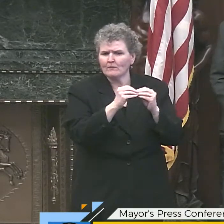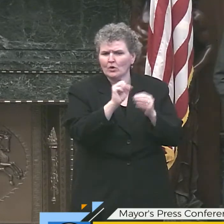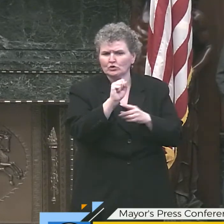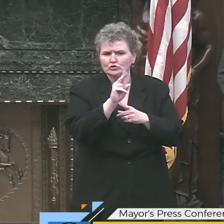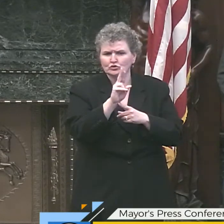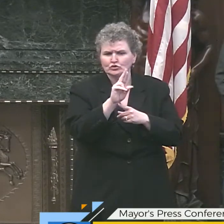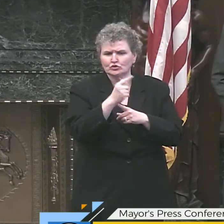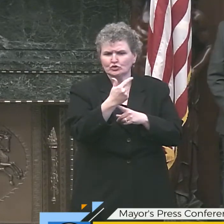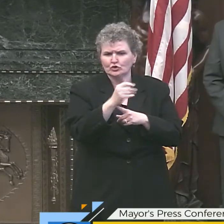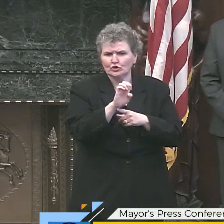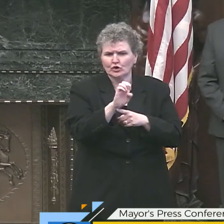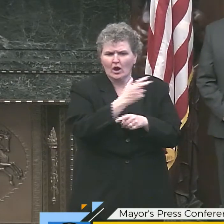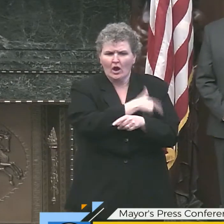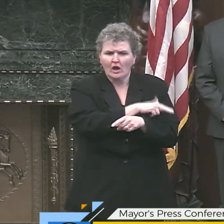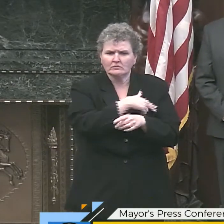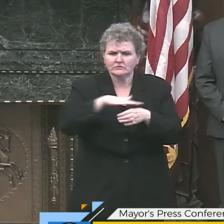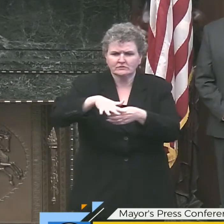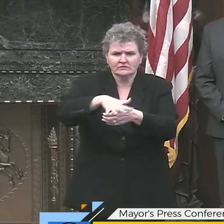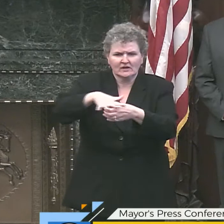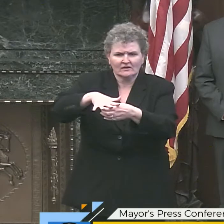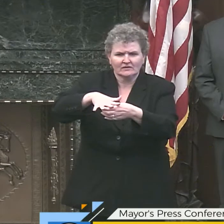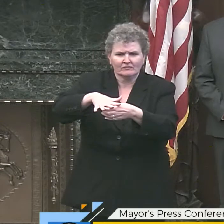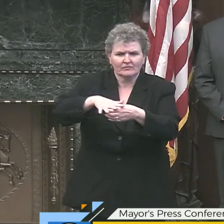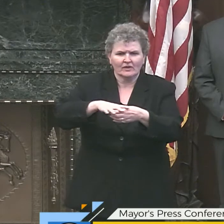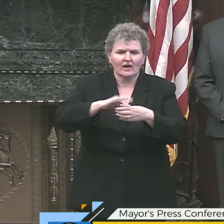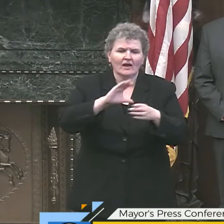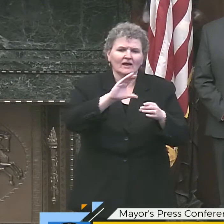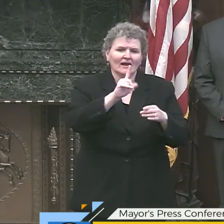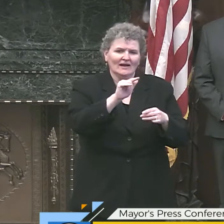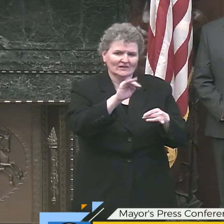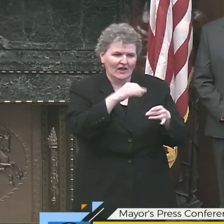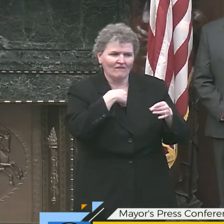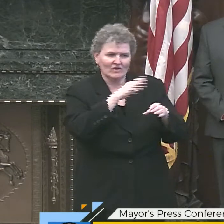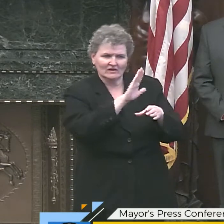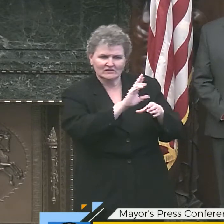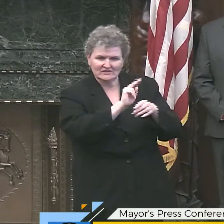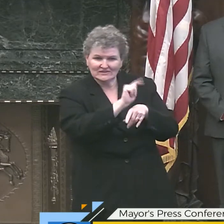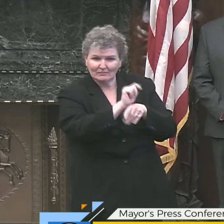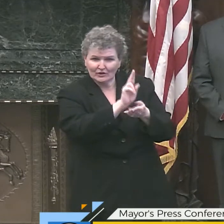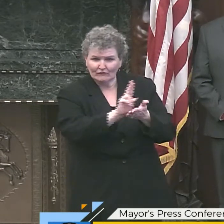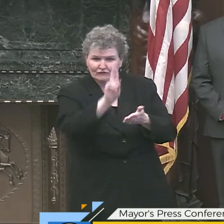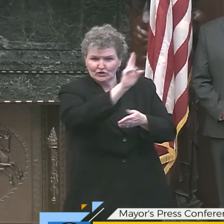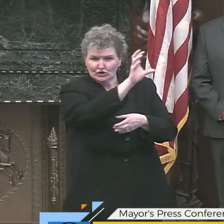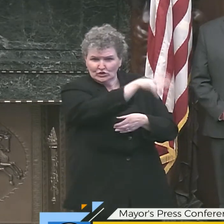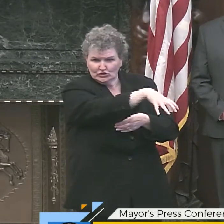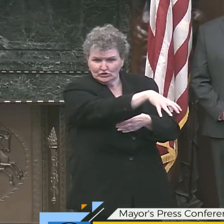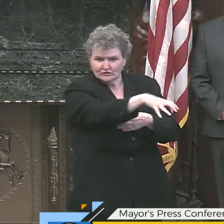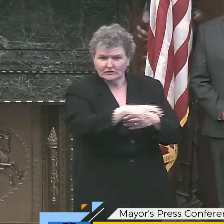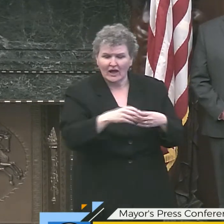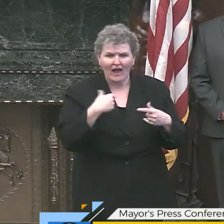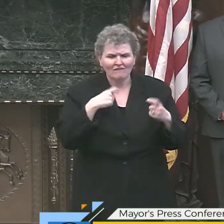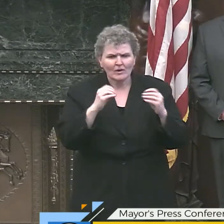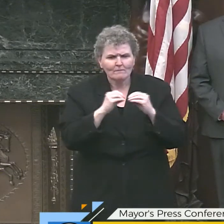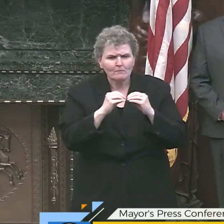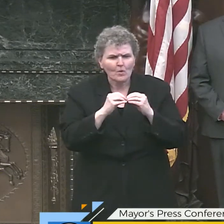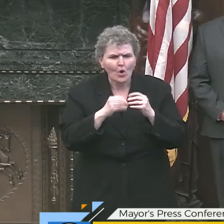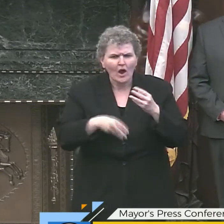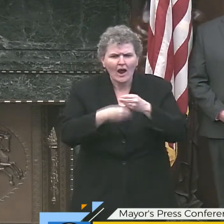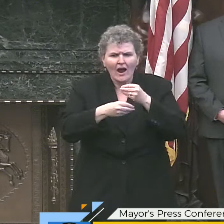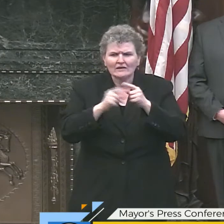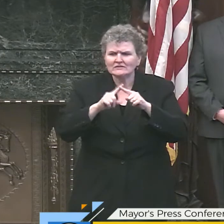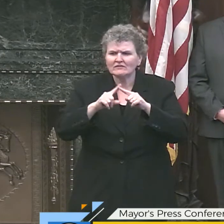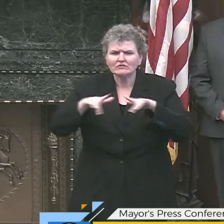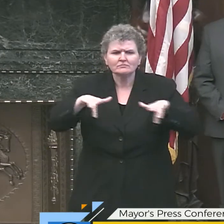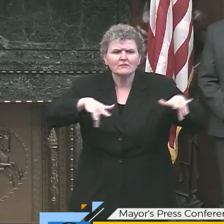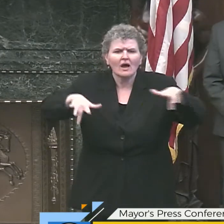space beyond the Leah Corris Center that was already set up? And in the existing hospitals, do you know